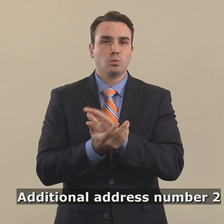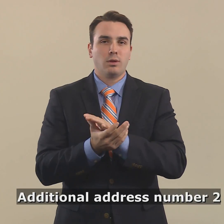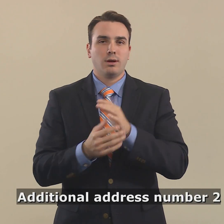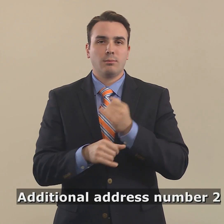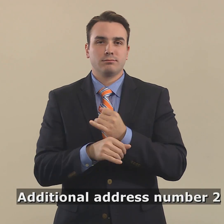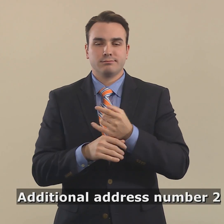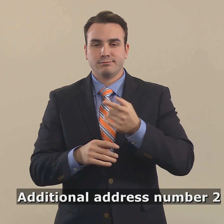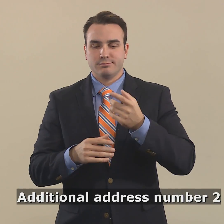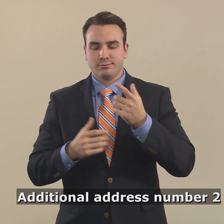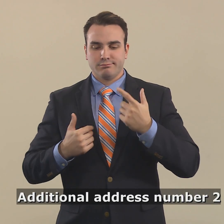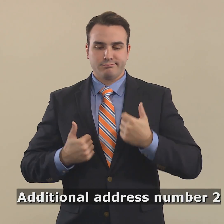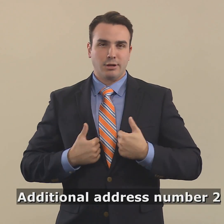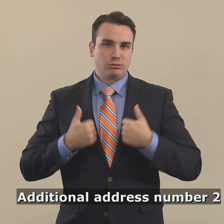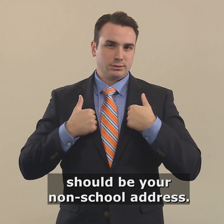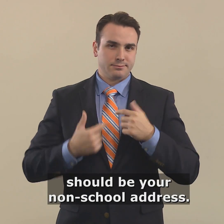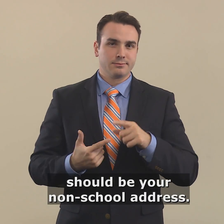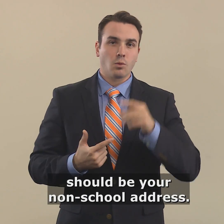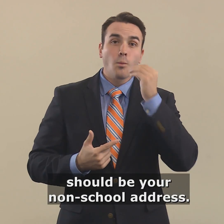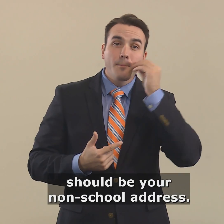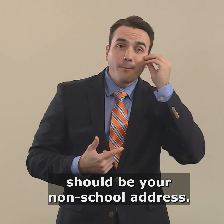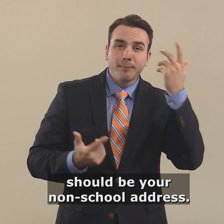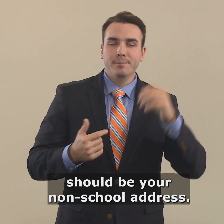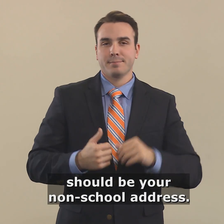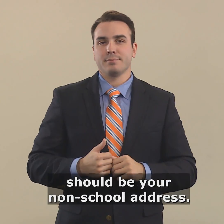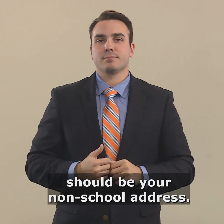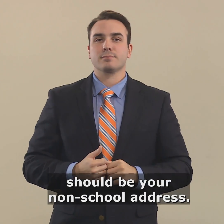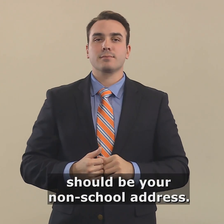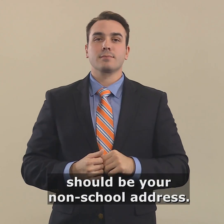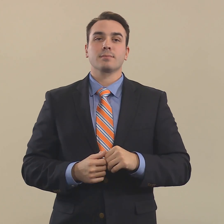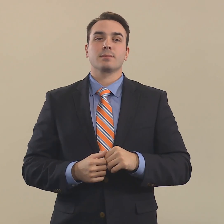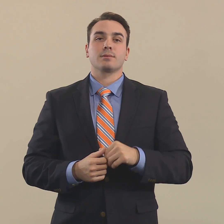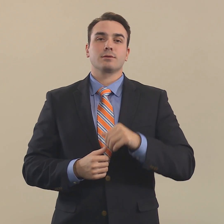Additional address number 2 should be your non-school address.